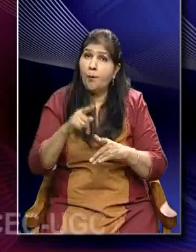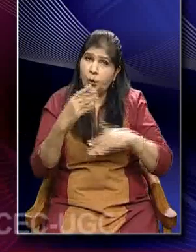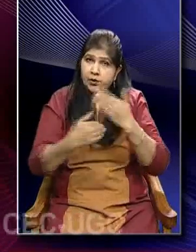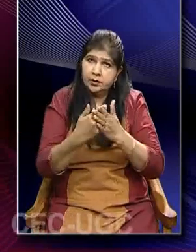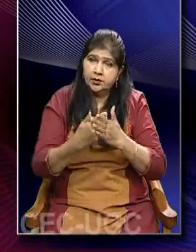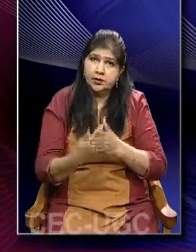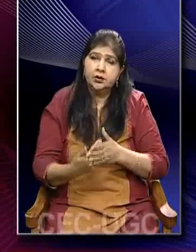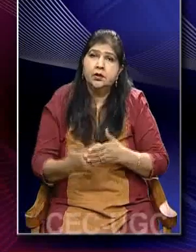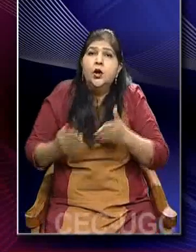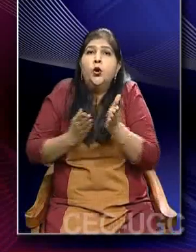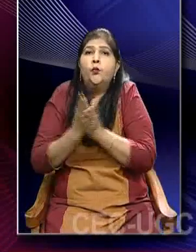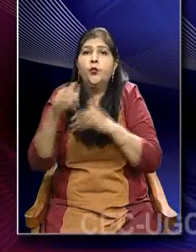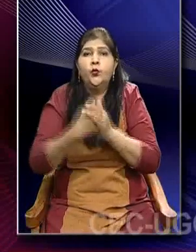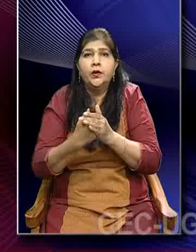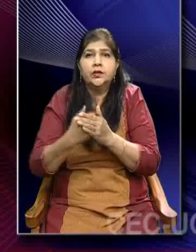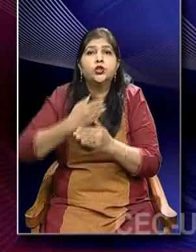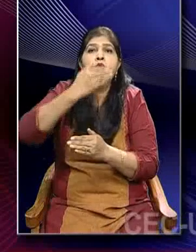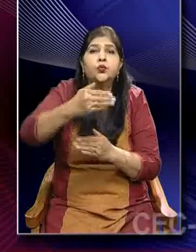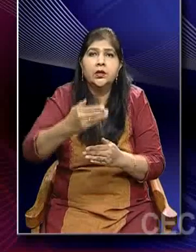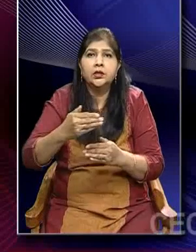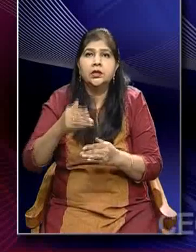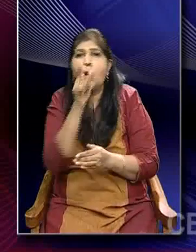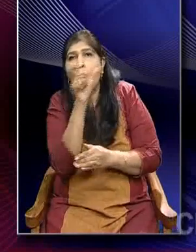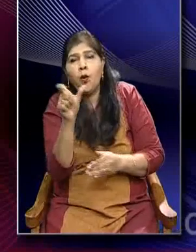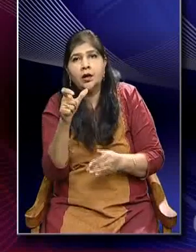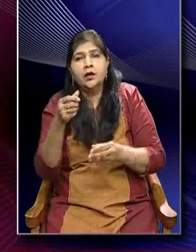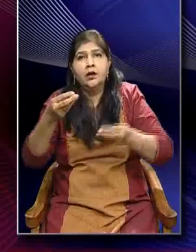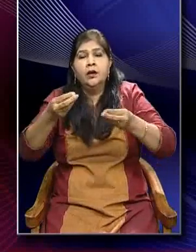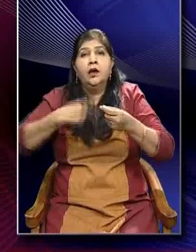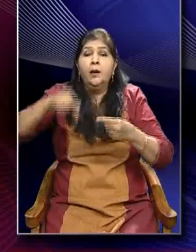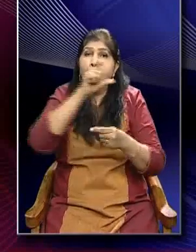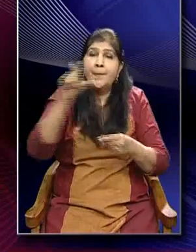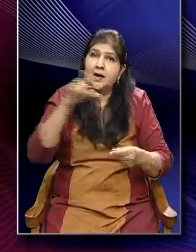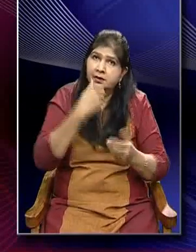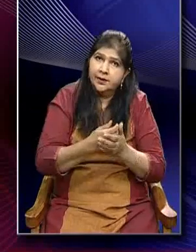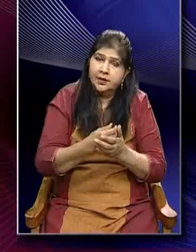important movement towards the world marked by